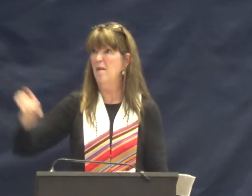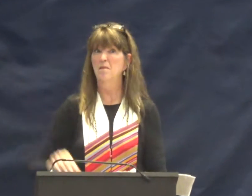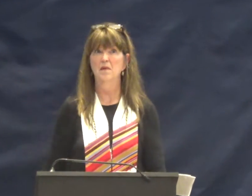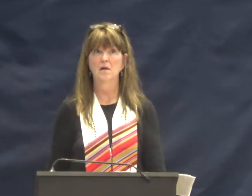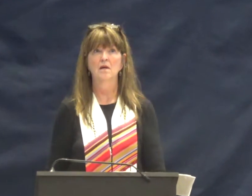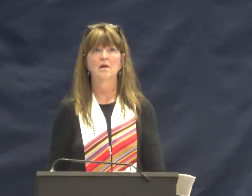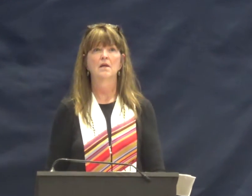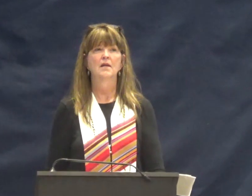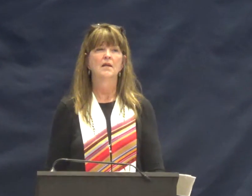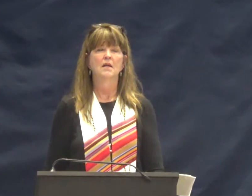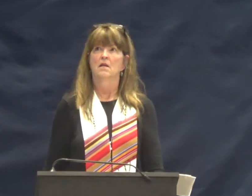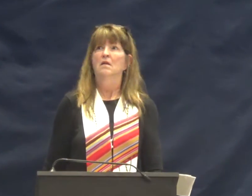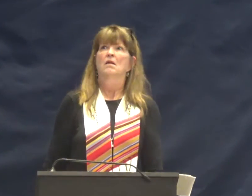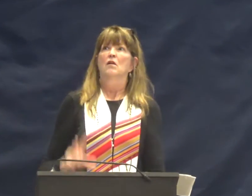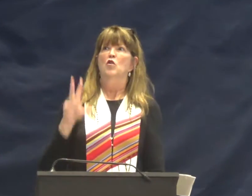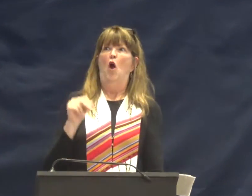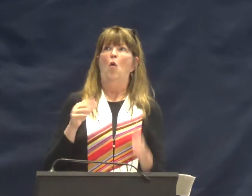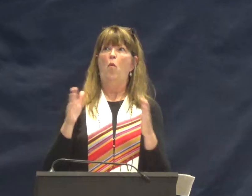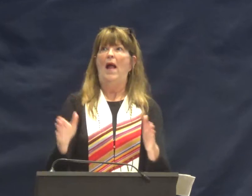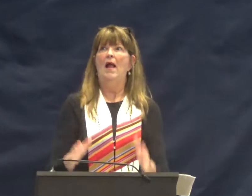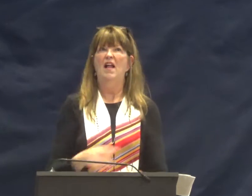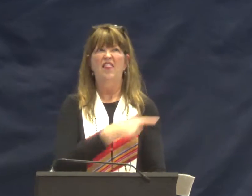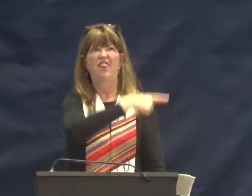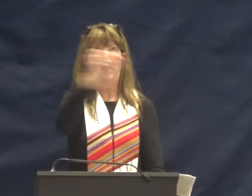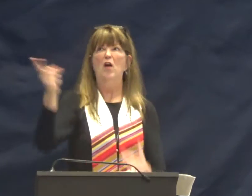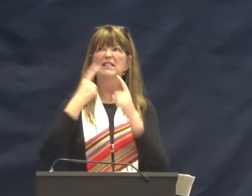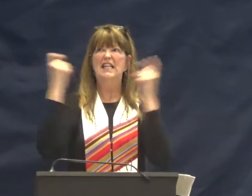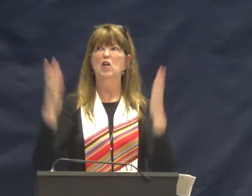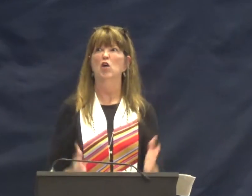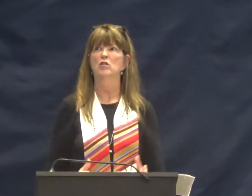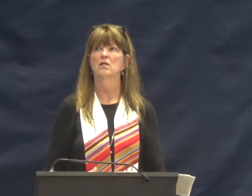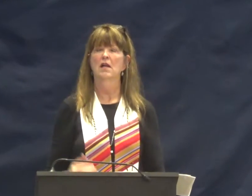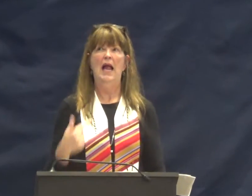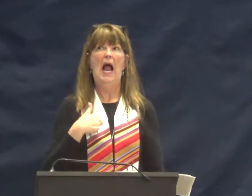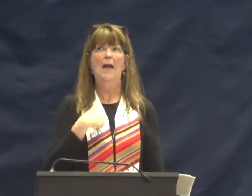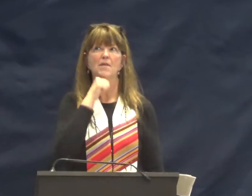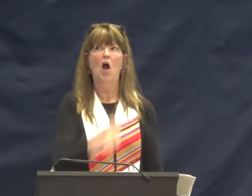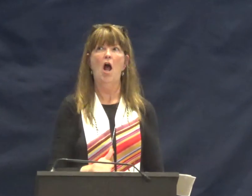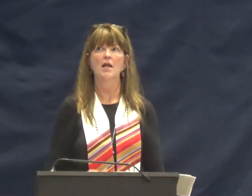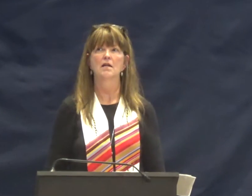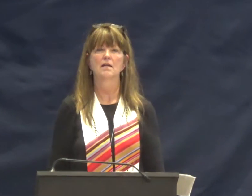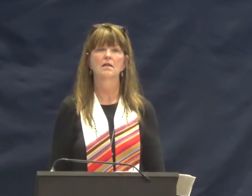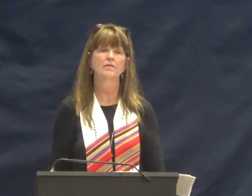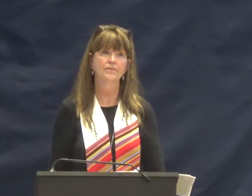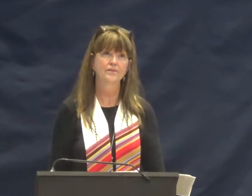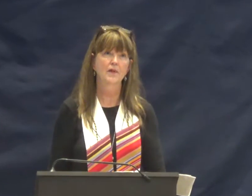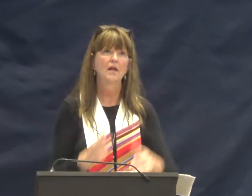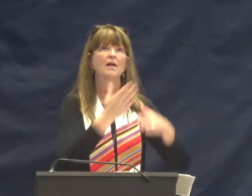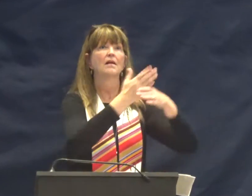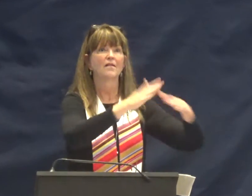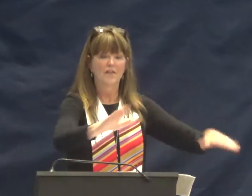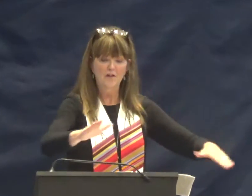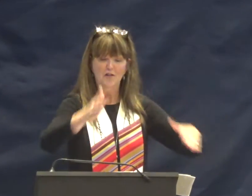People would say, you want me to include these folks and those folks and that group? There is no way I'm including them. They are